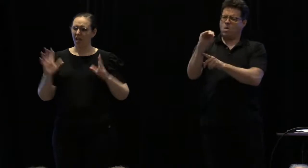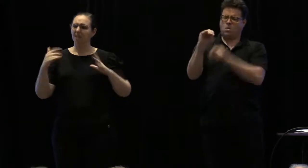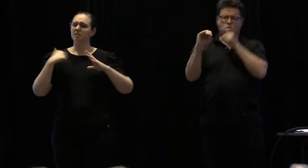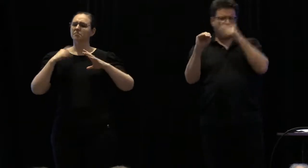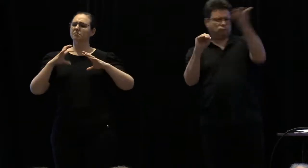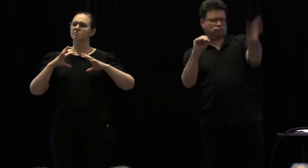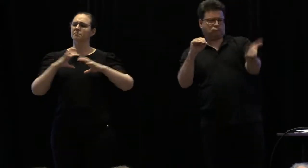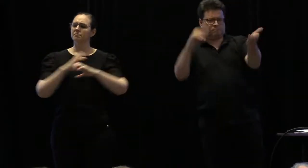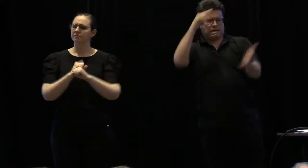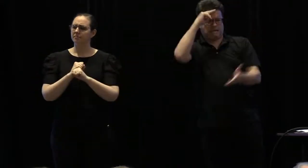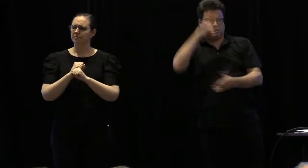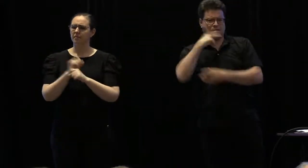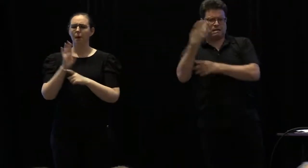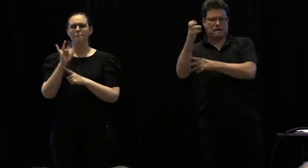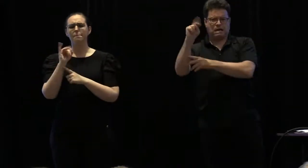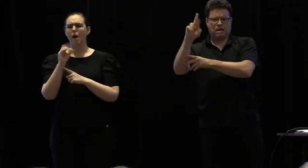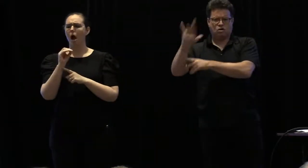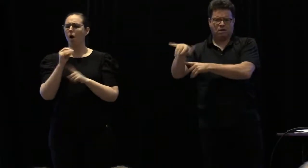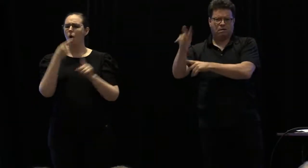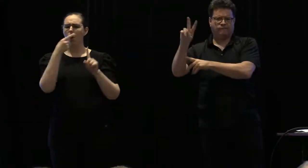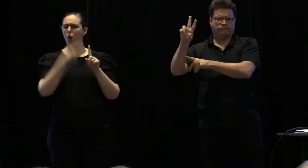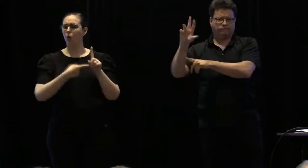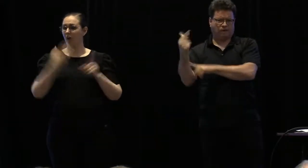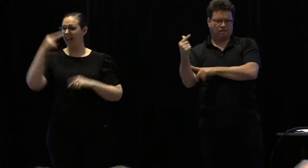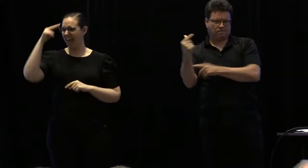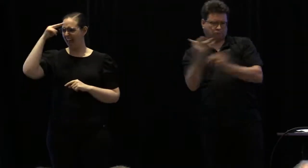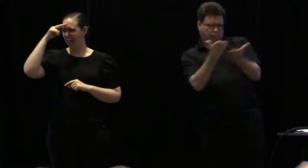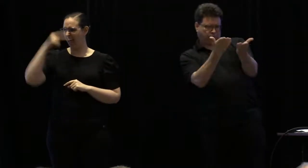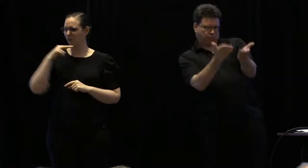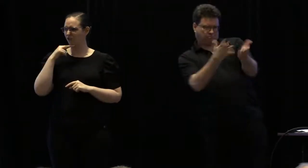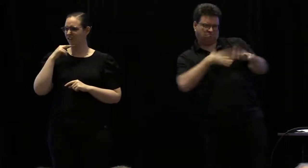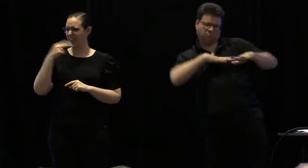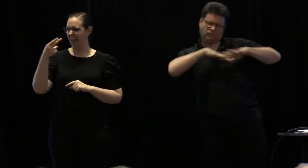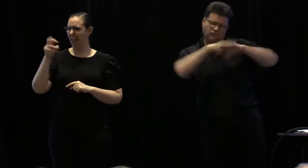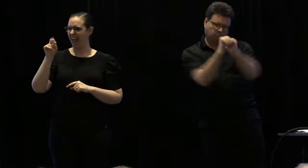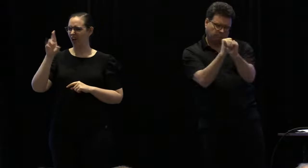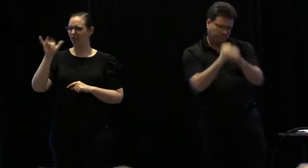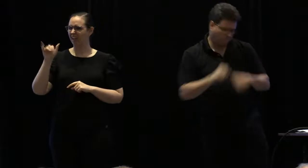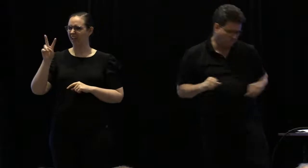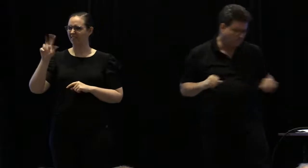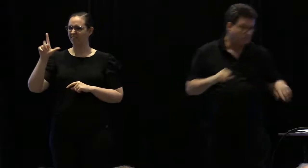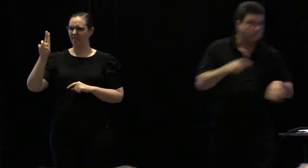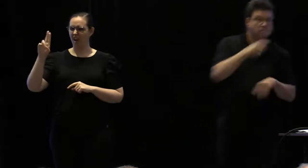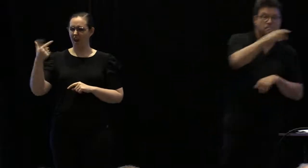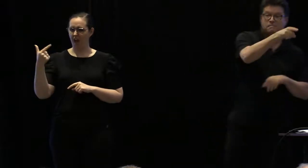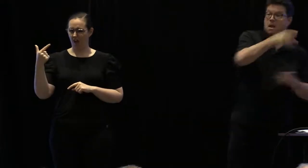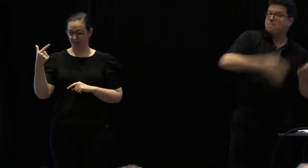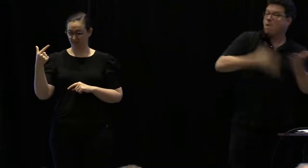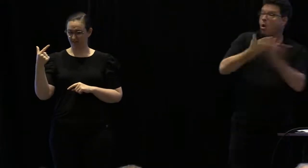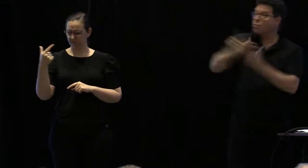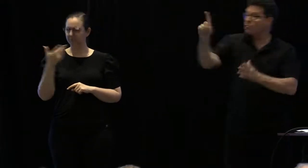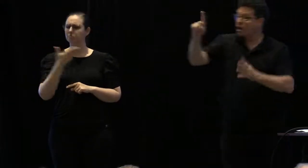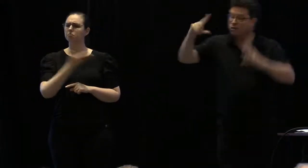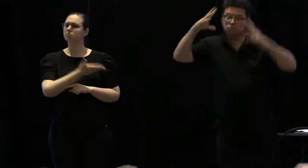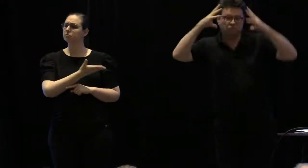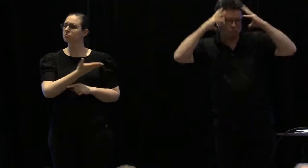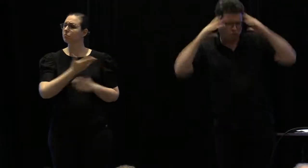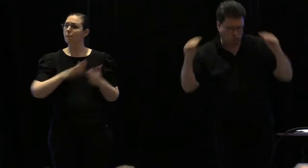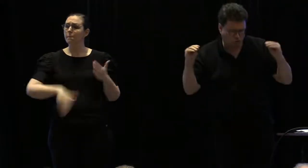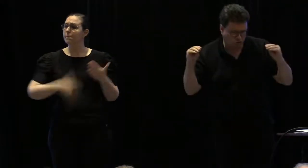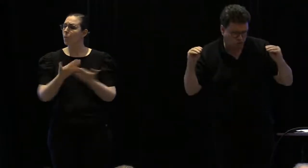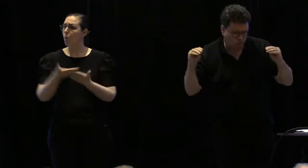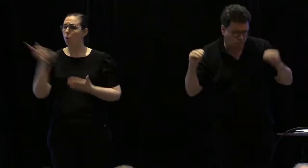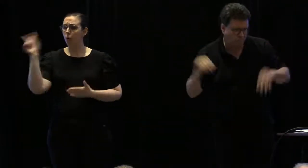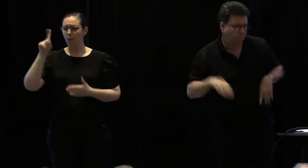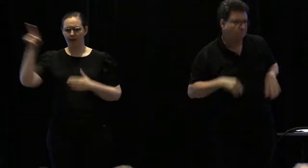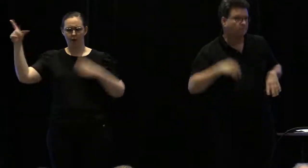So just a short bio actually around Vloog. I'm going to give a little bit of background on who he is. He